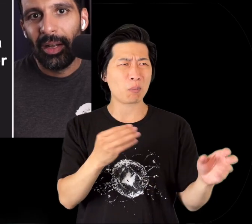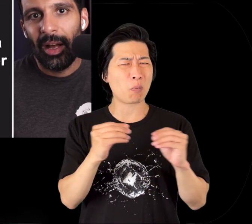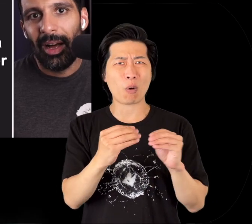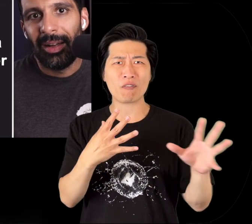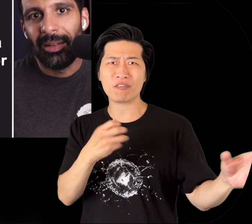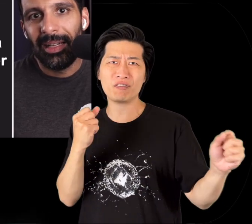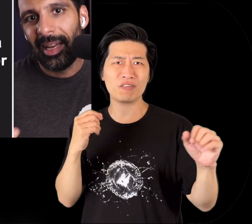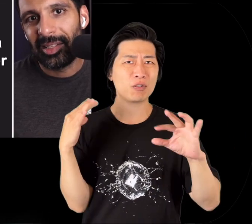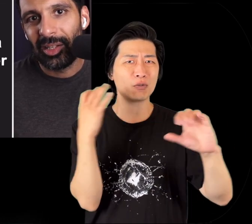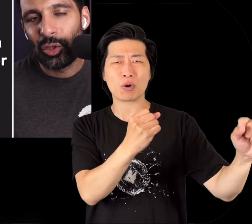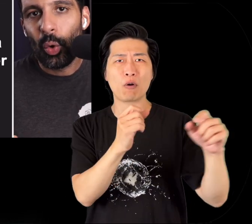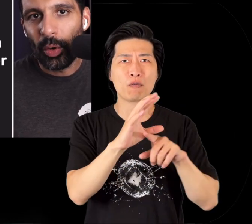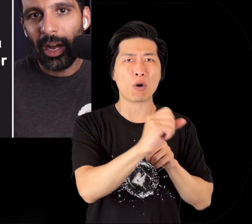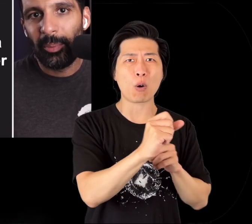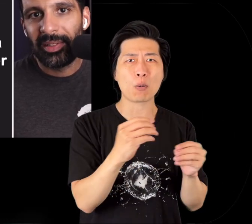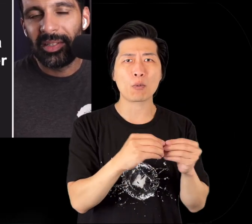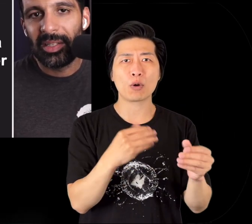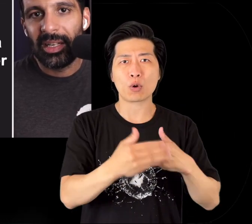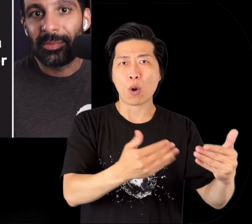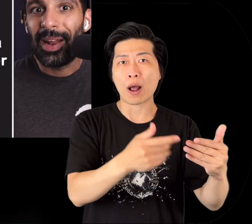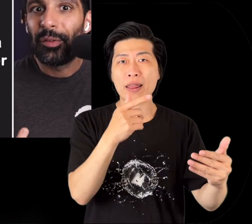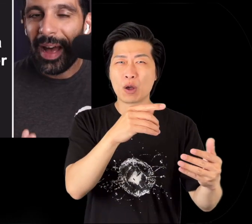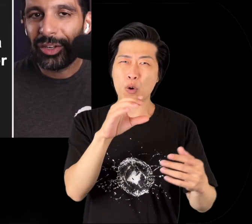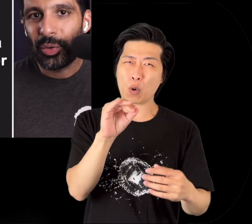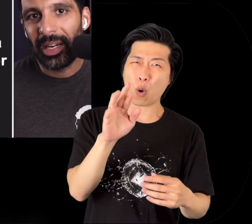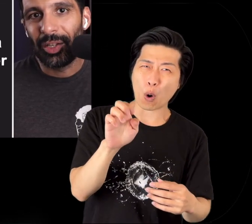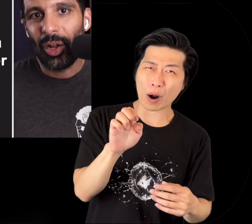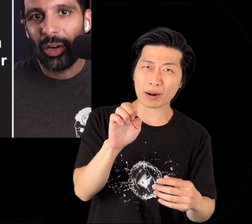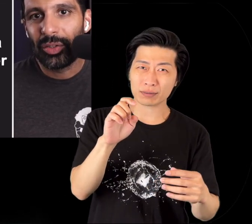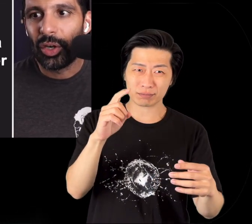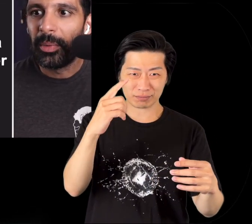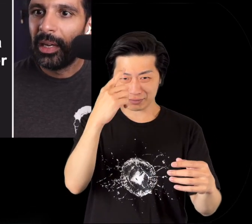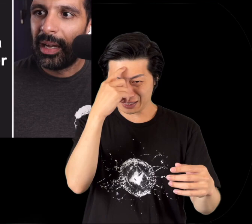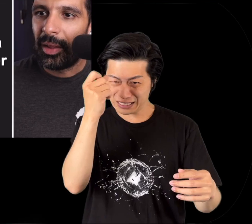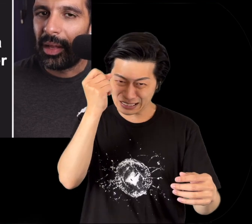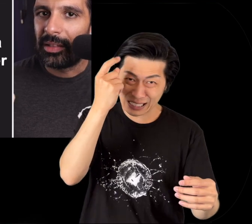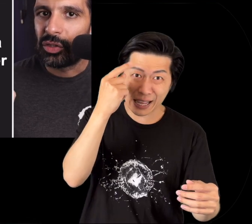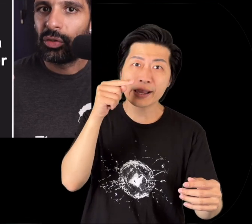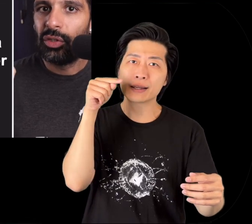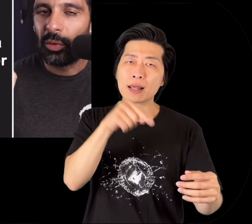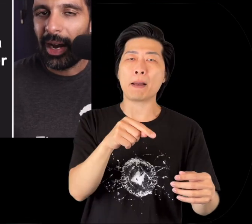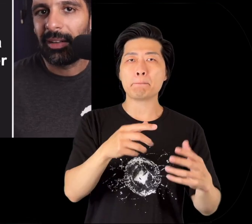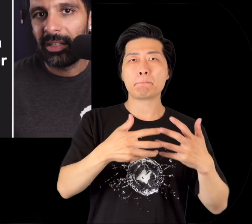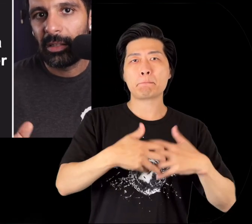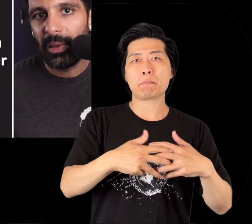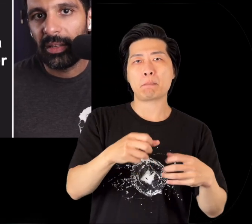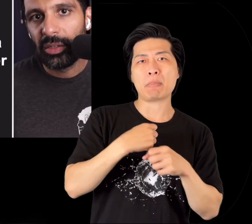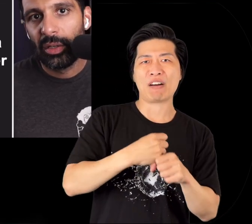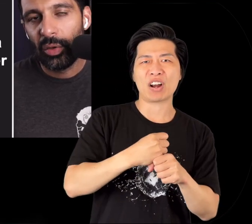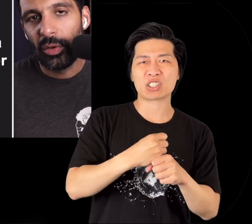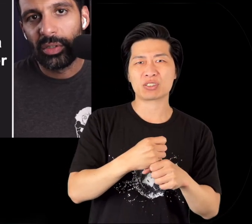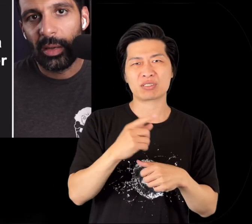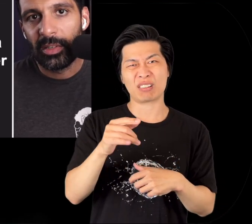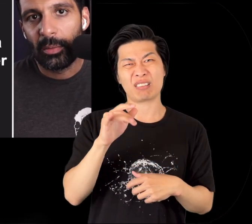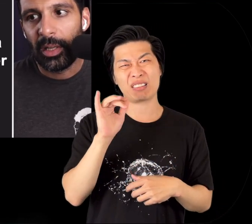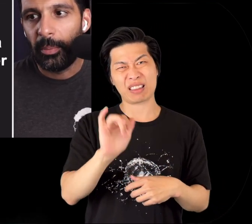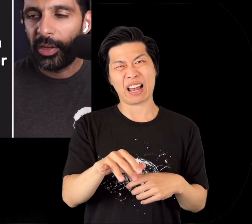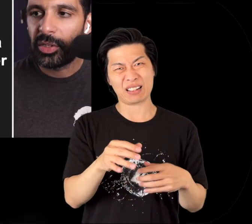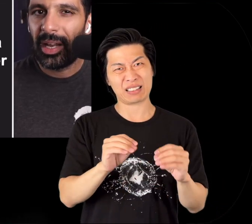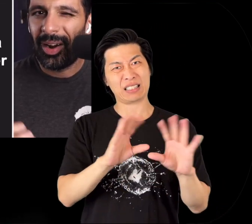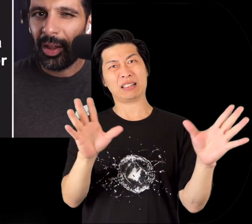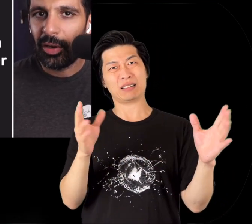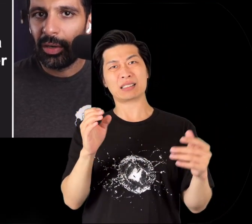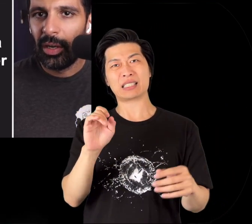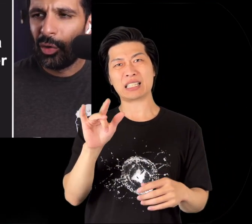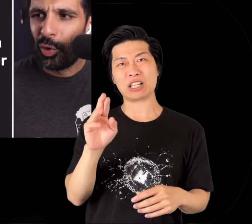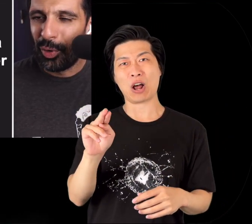about Tesla's core competency is manufacturing in the long term, I think this directly speaks to those statements from Elon Musk.